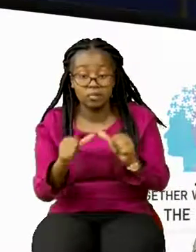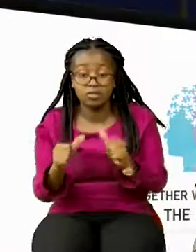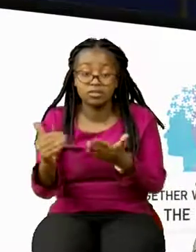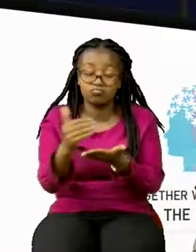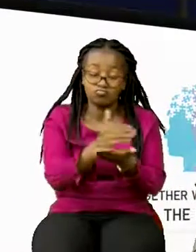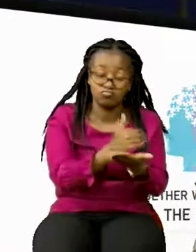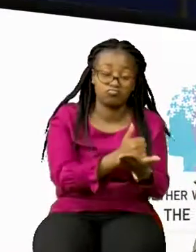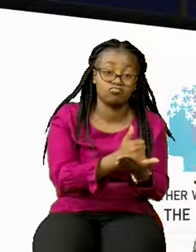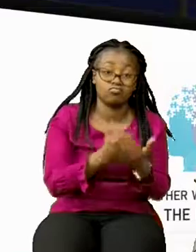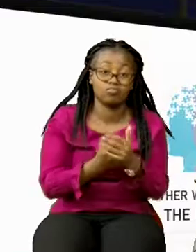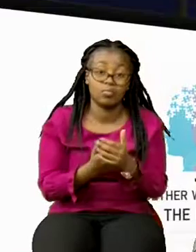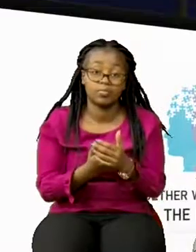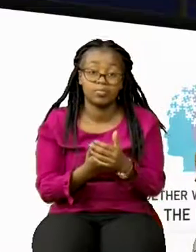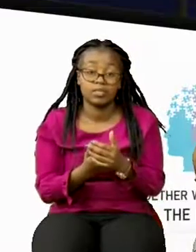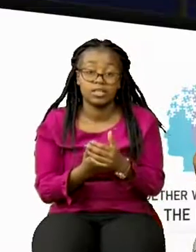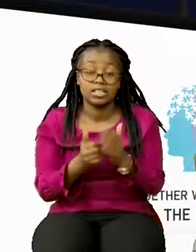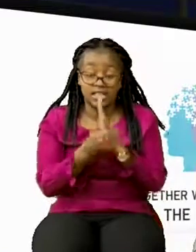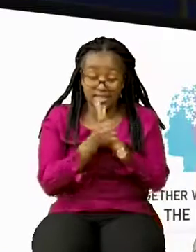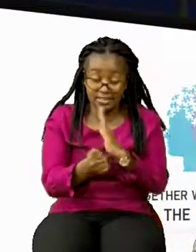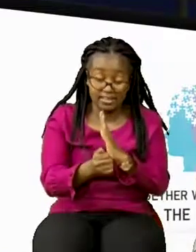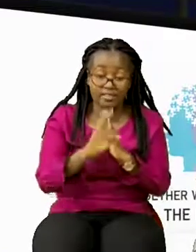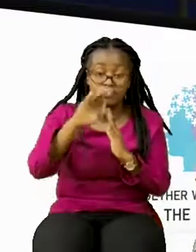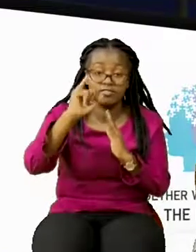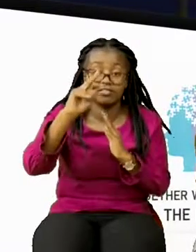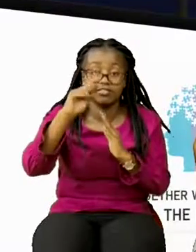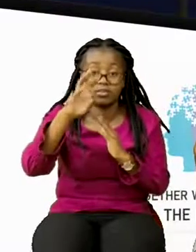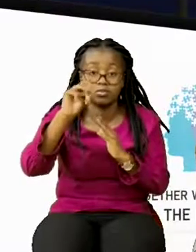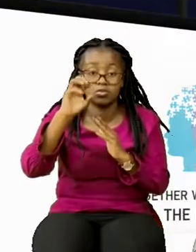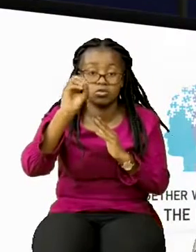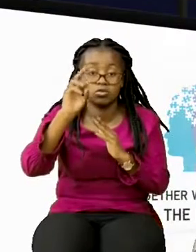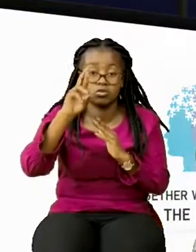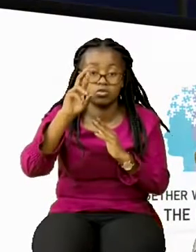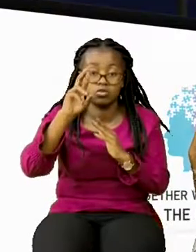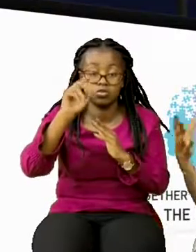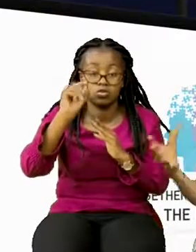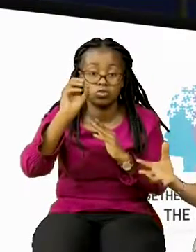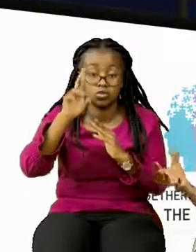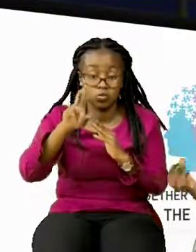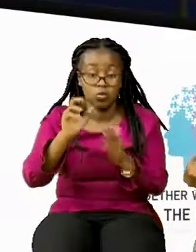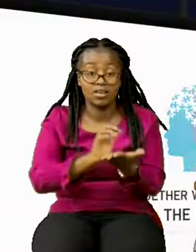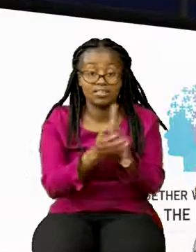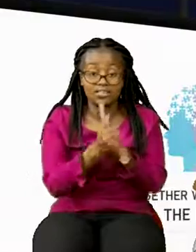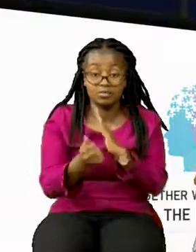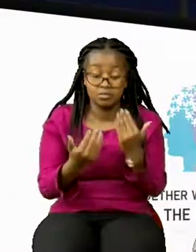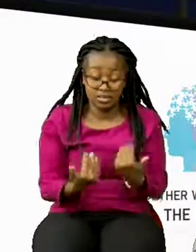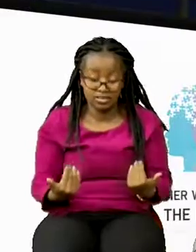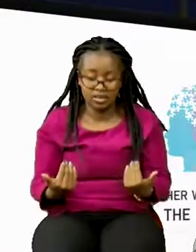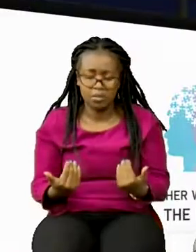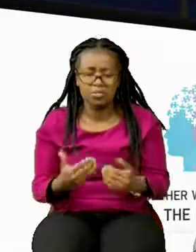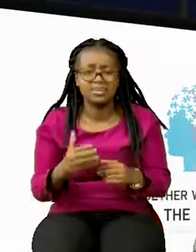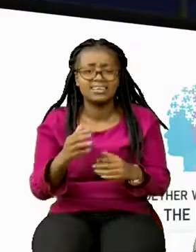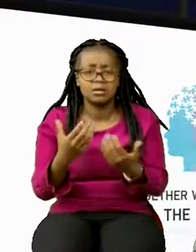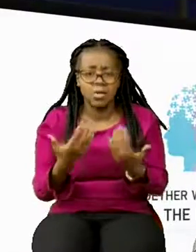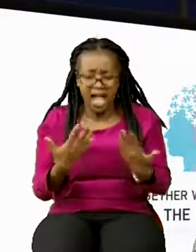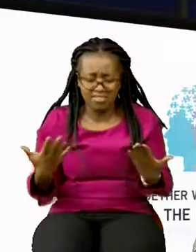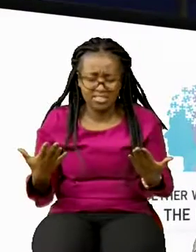fine motor skills. Fine motor skills is where the child is asked to grasp something like a pen, and you will